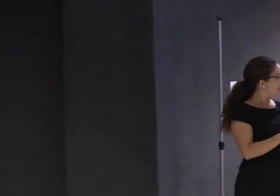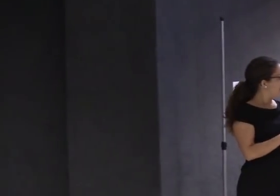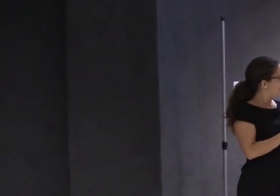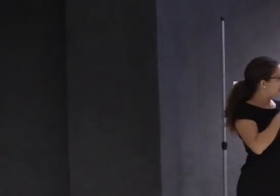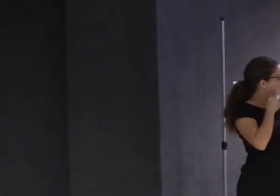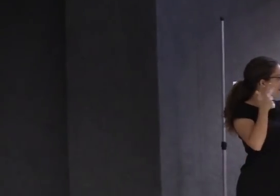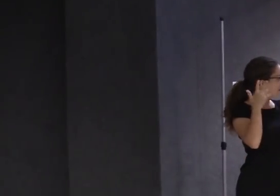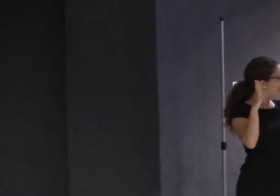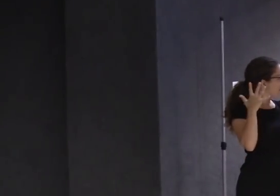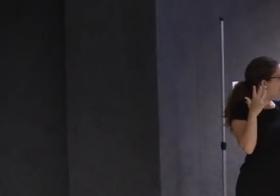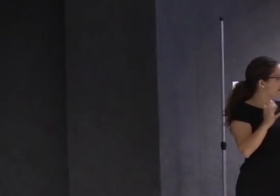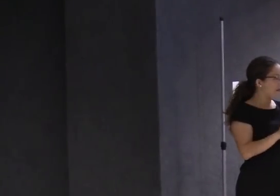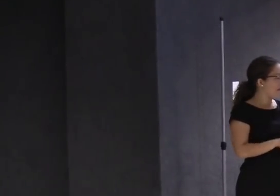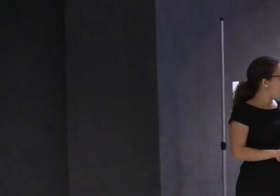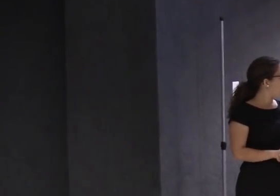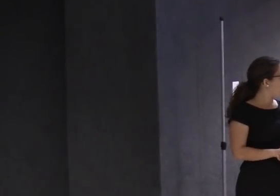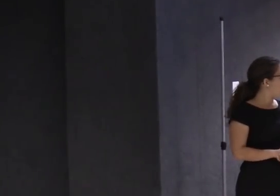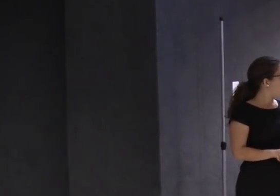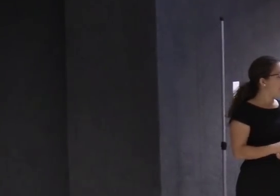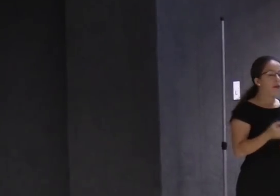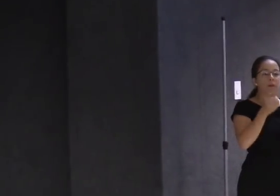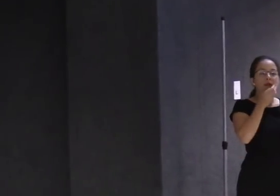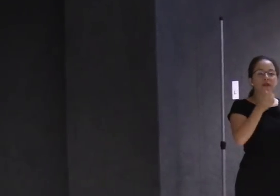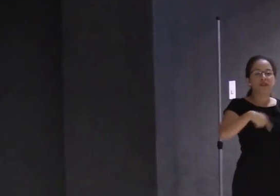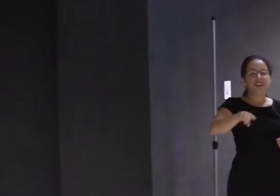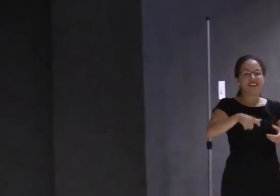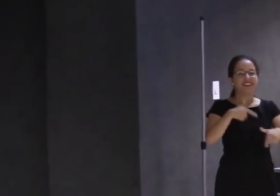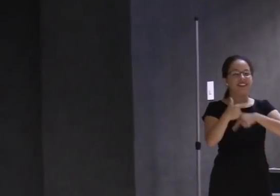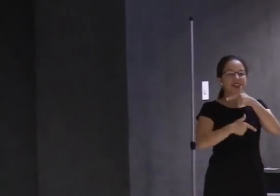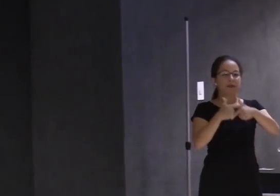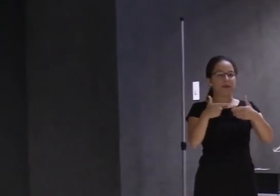teamwork. Bom trabalho em equipe.